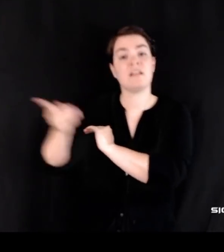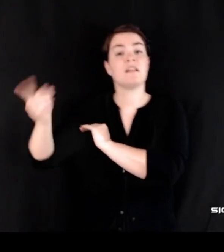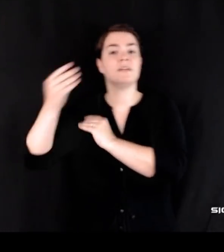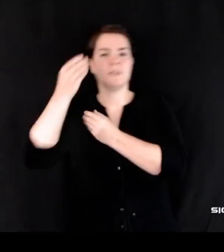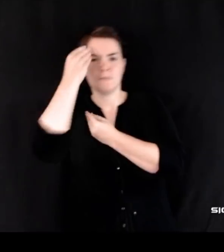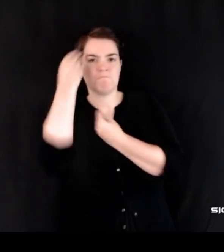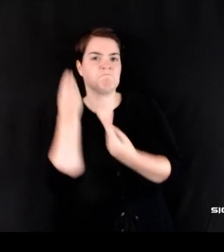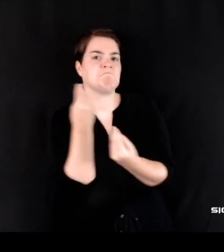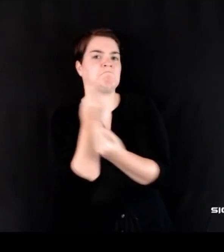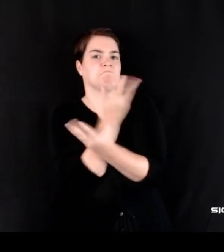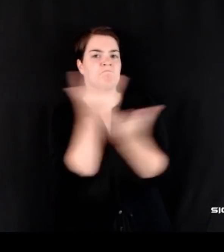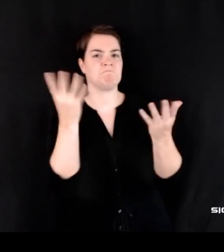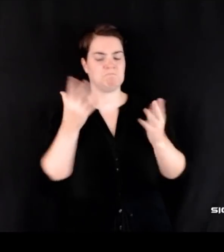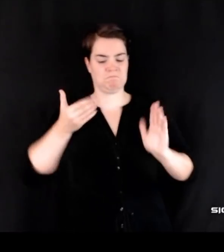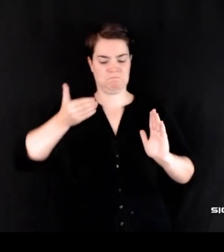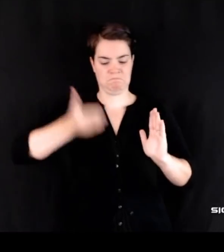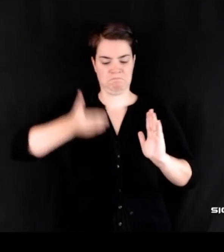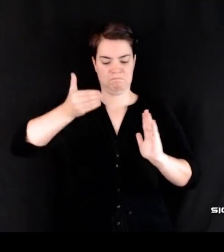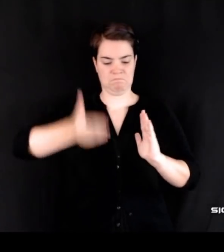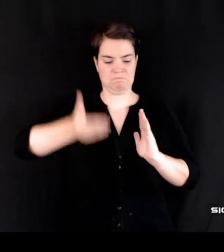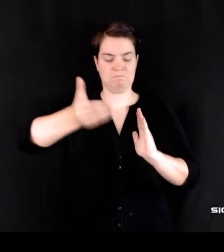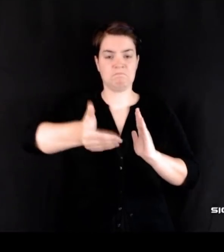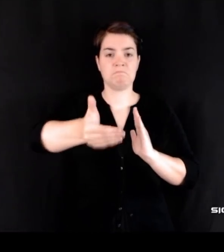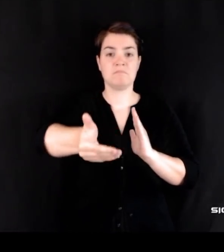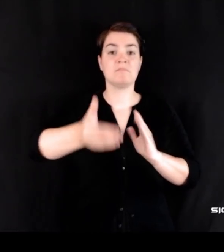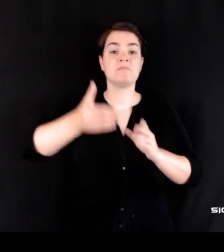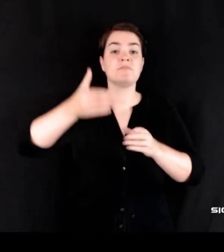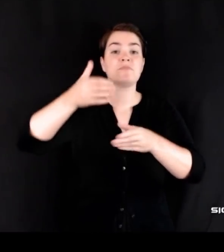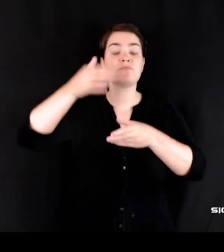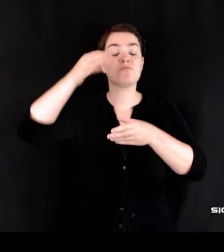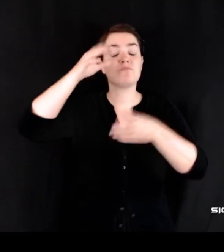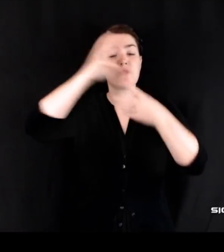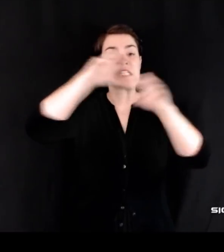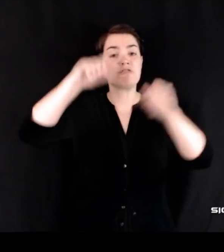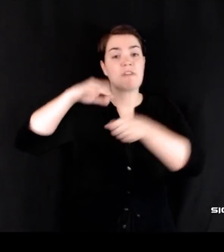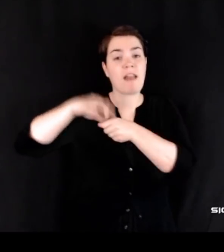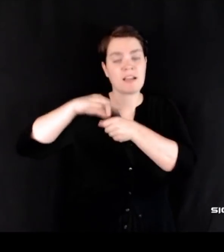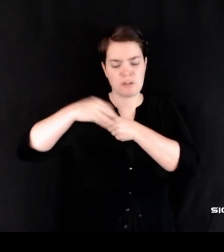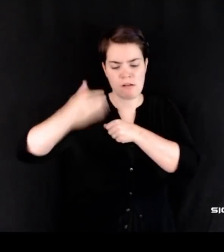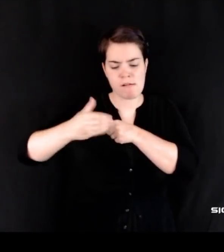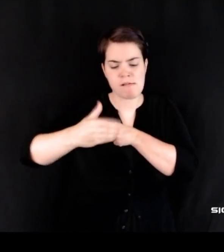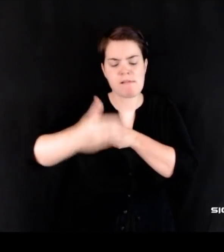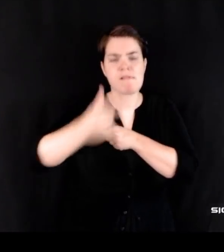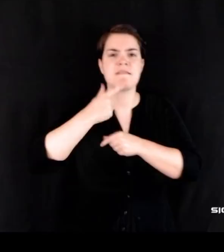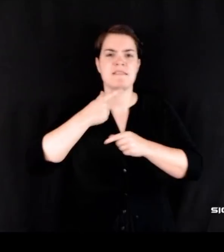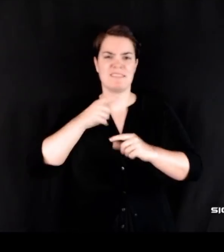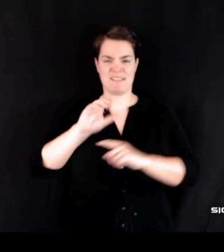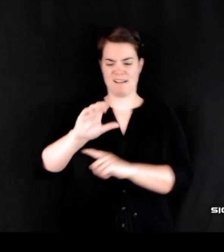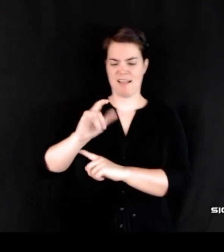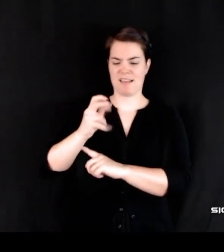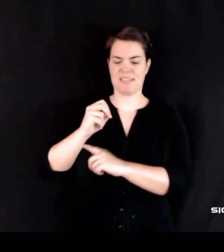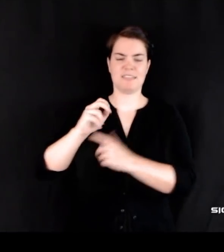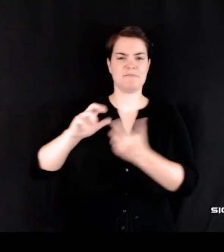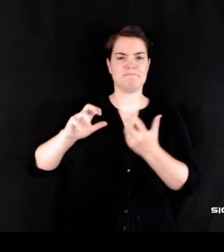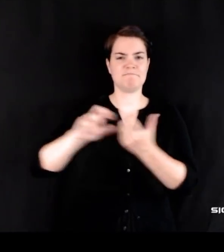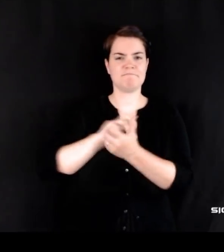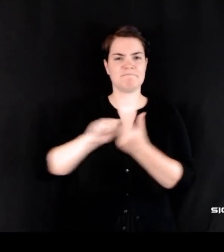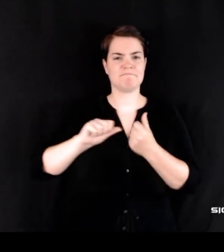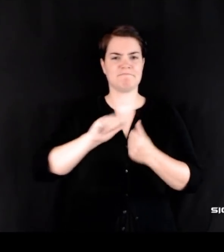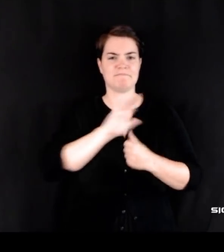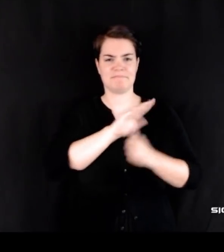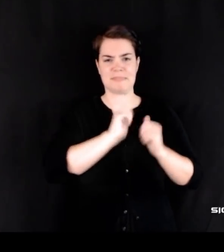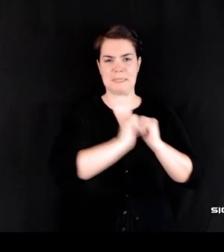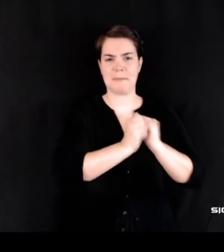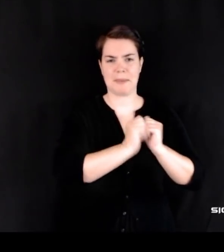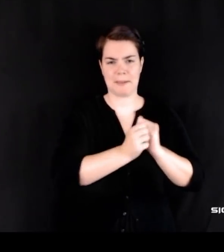timed to interfere with our election and to damage a presidential candidate. And at the same time,